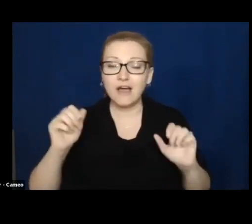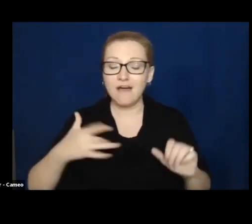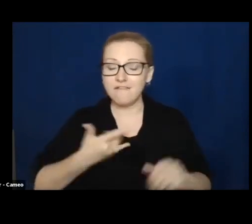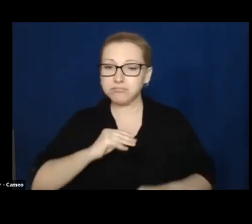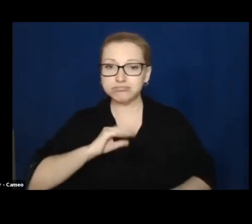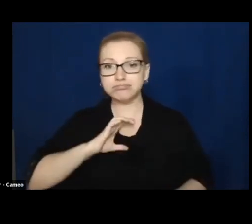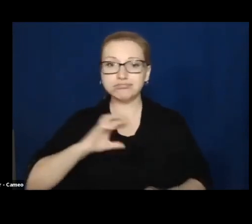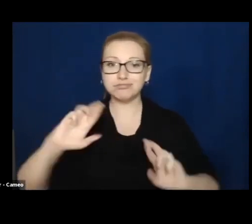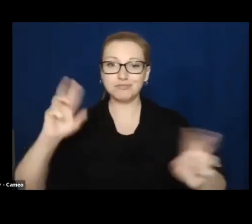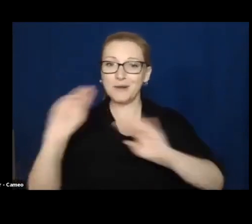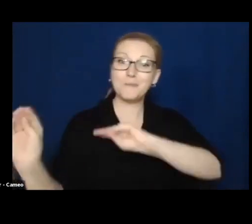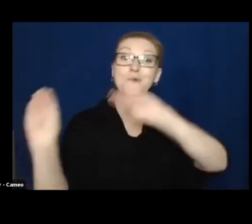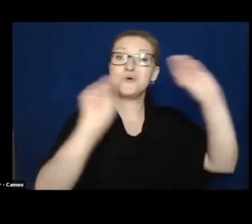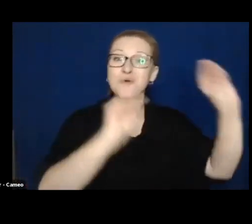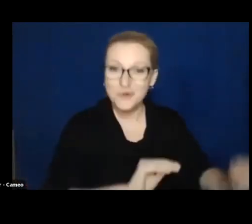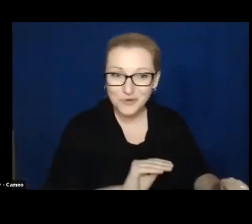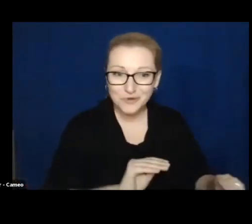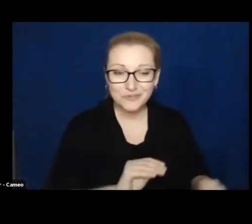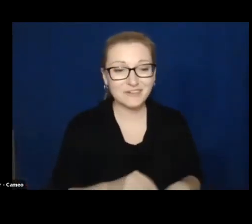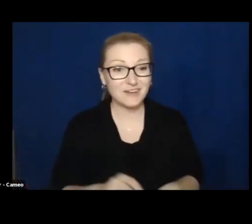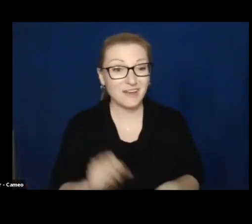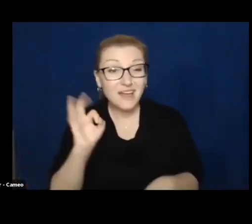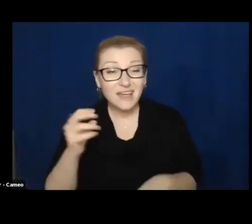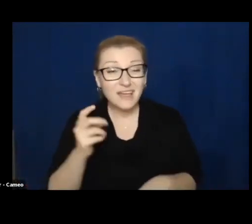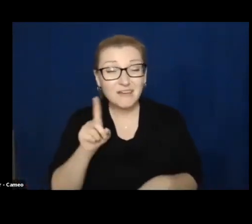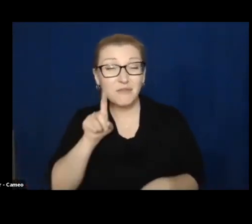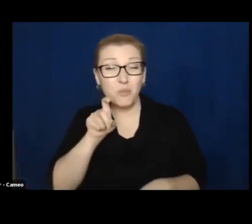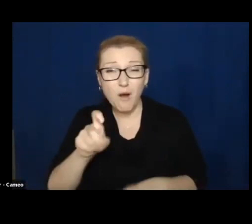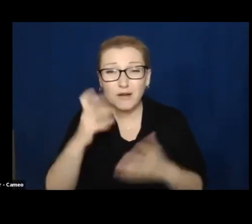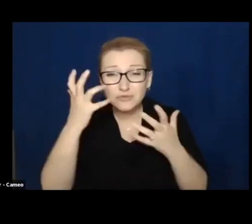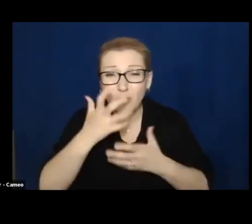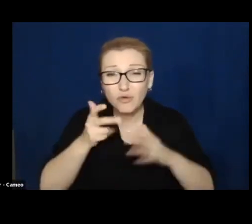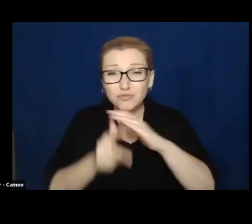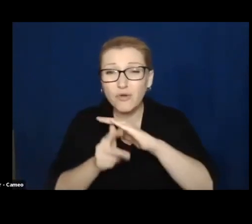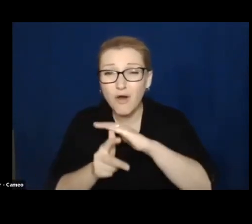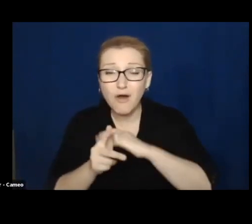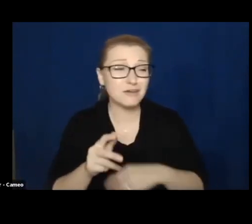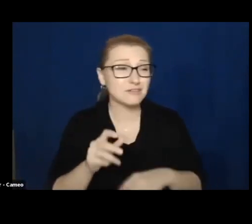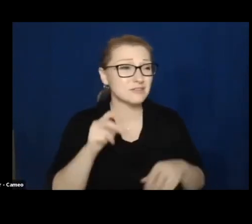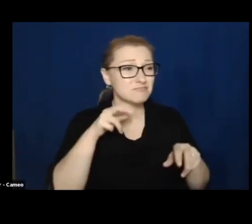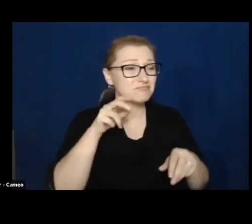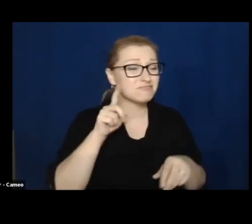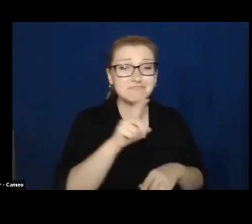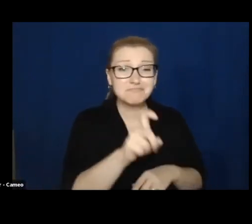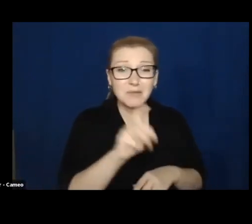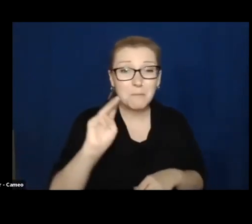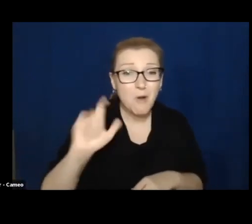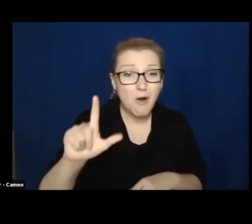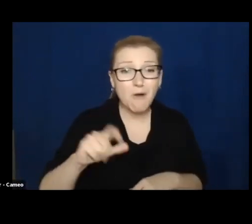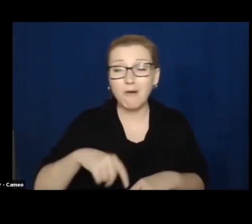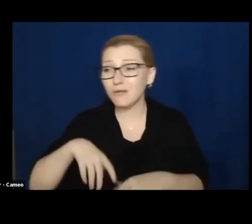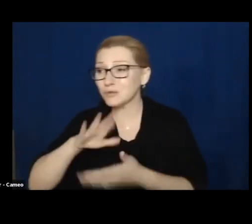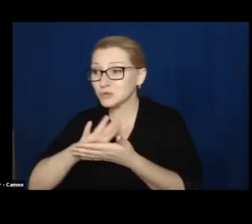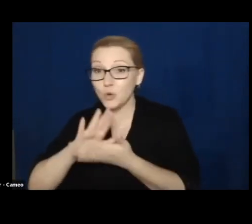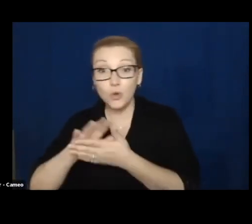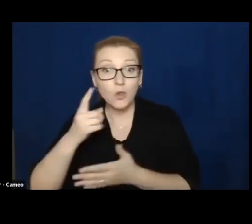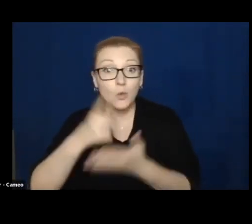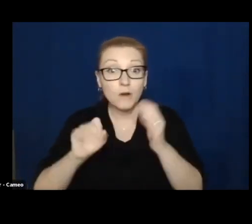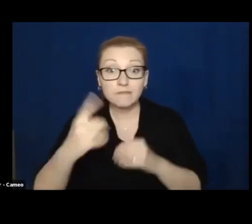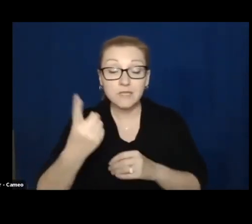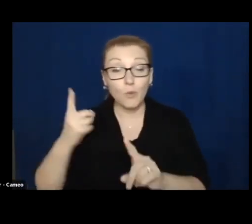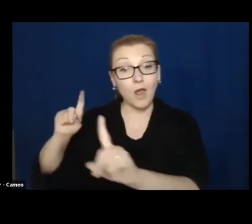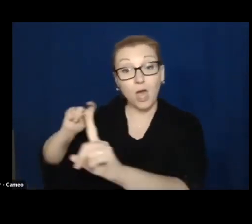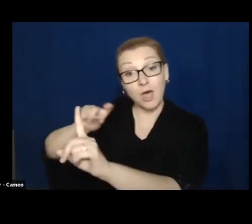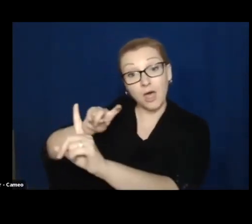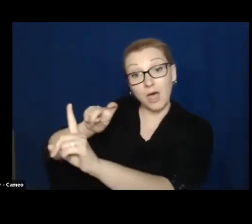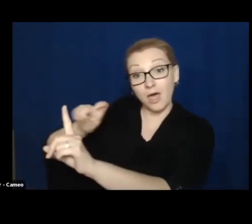in dark car garages or at the mall or at school. What if somebody came running up from behind me? I wouldn't have hurt